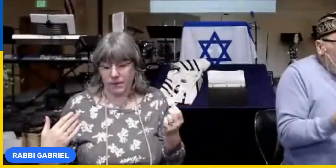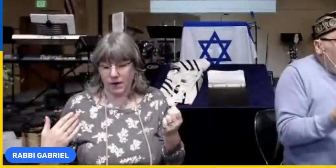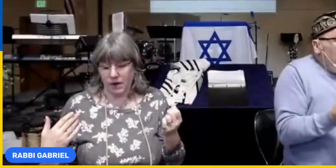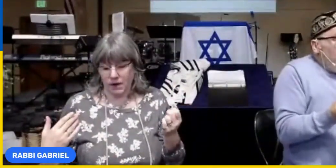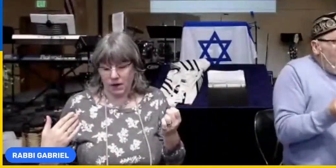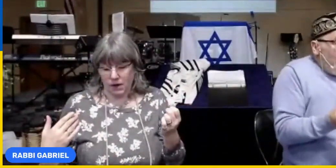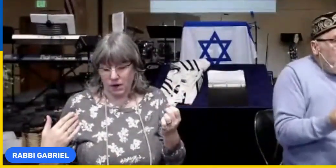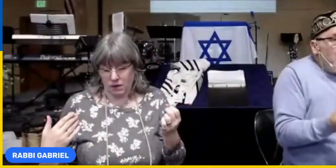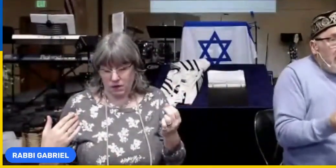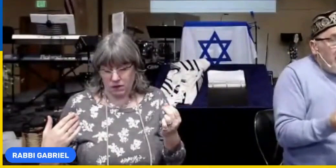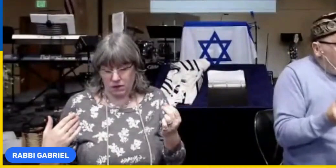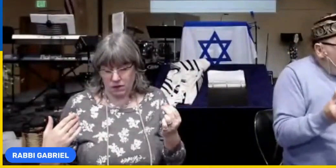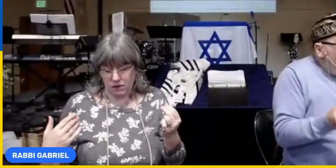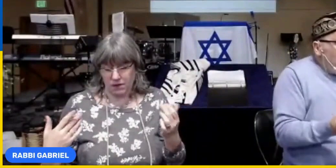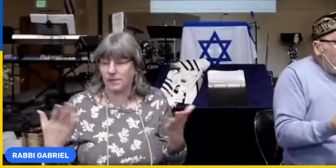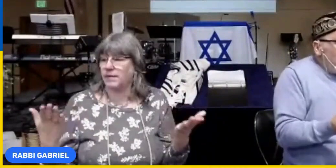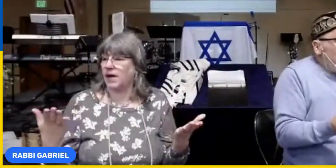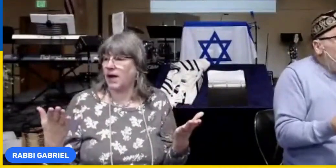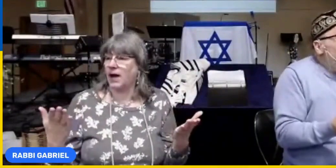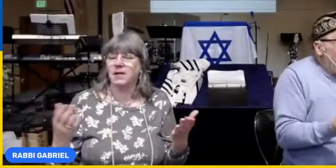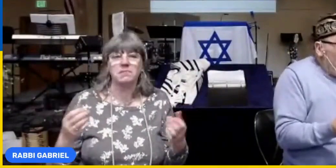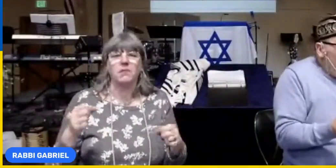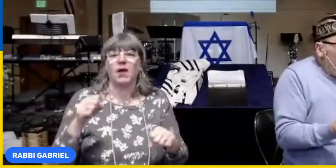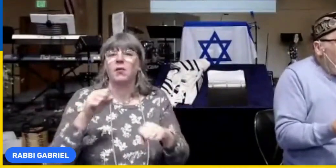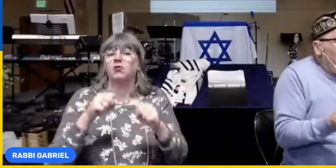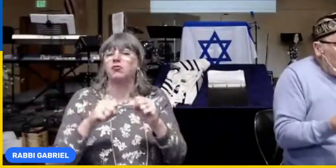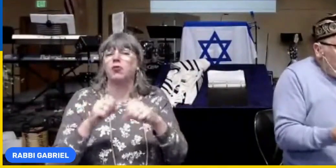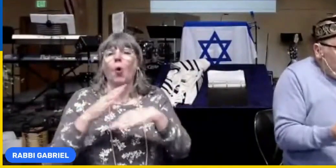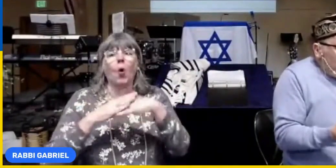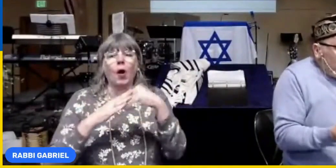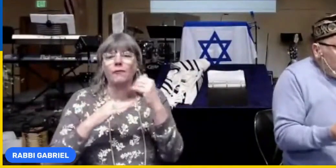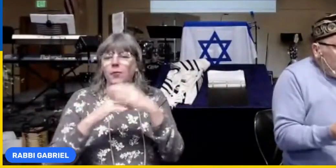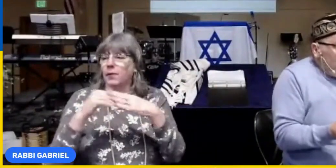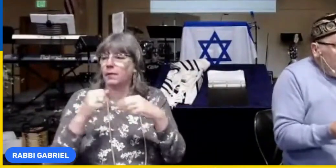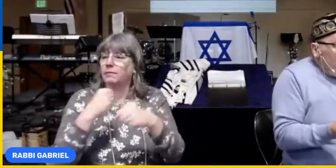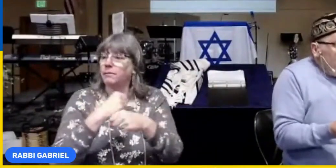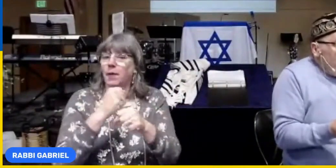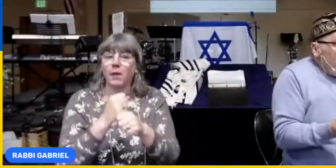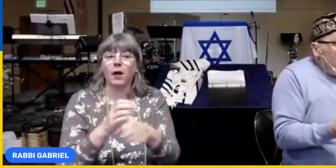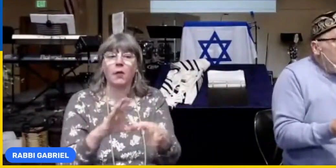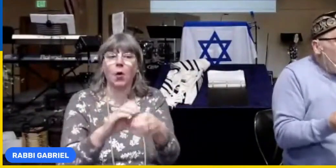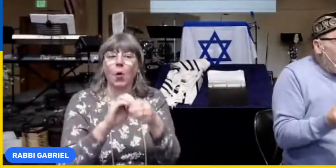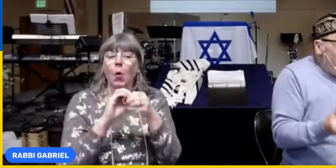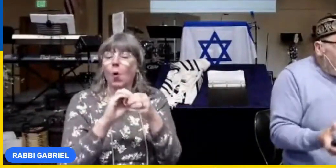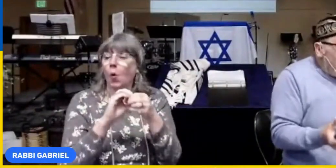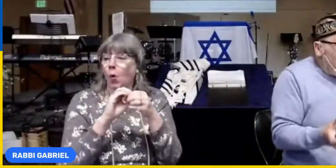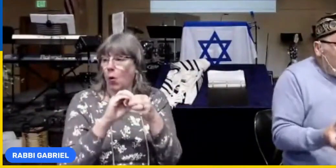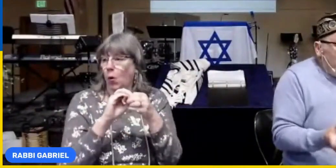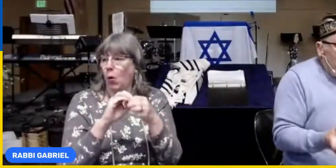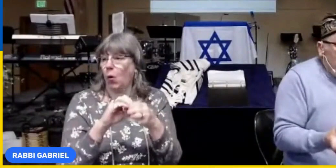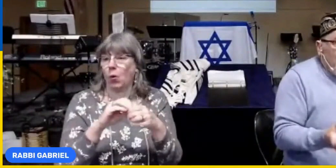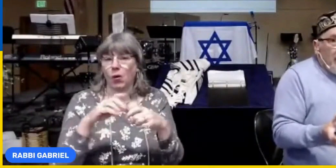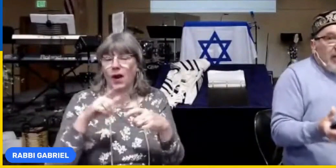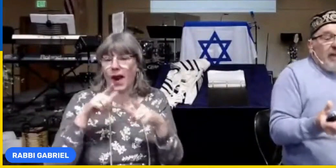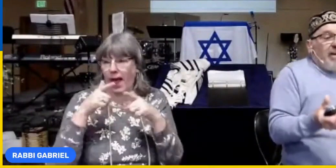it. A language that is a mix between Hebrew and German. It's called